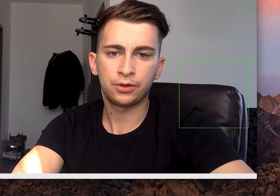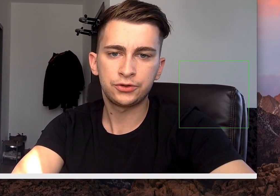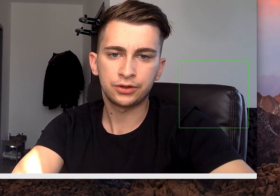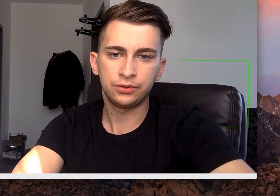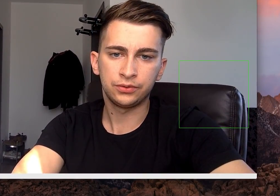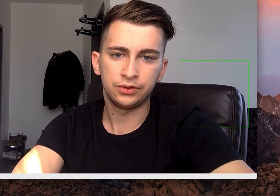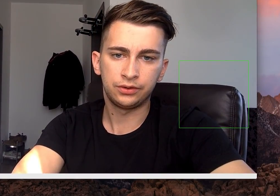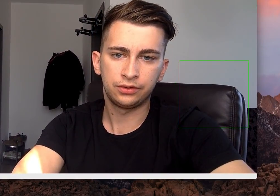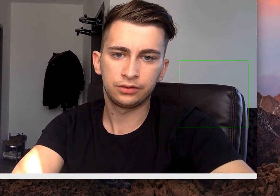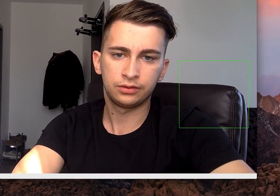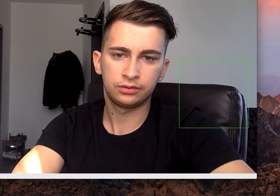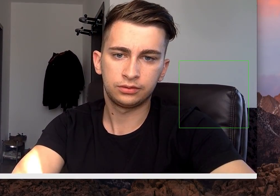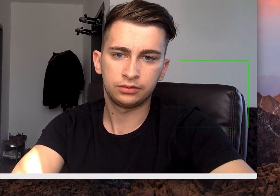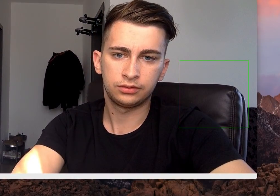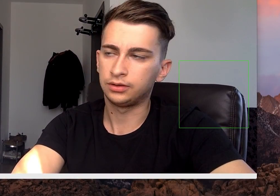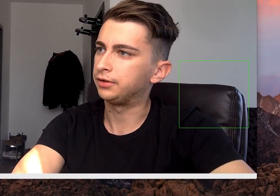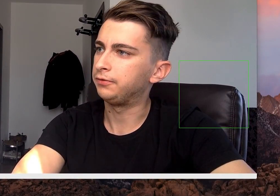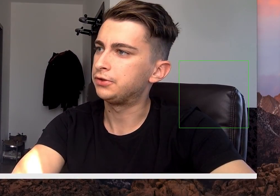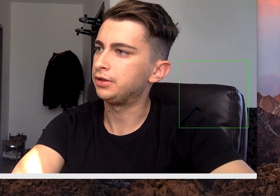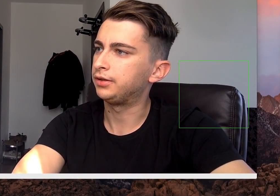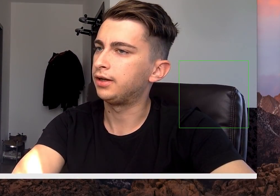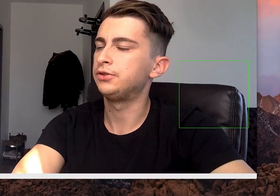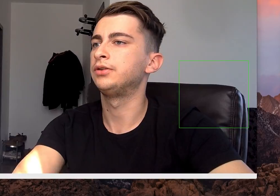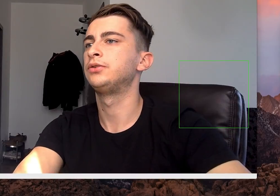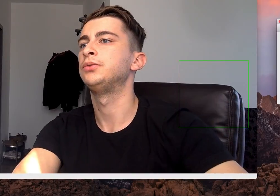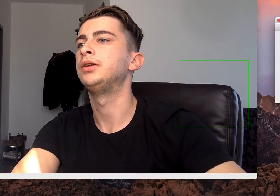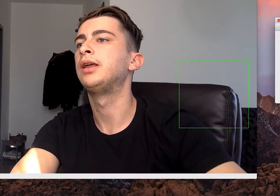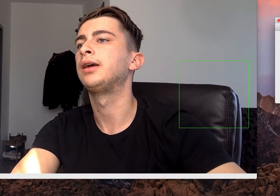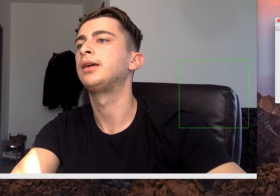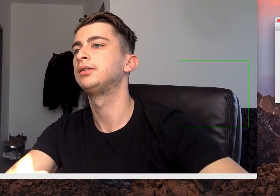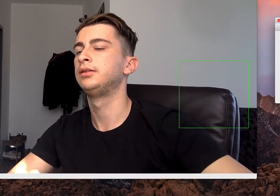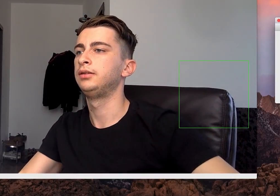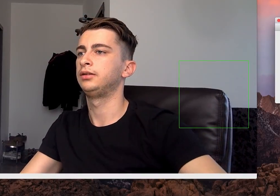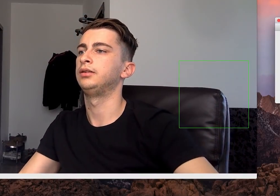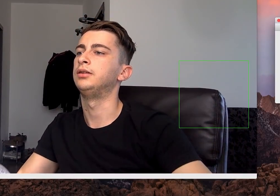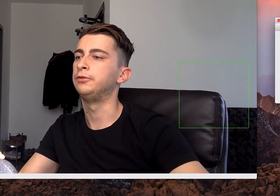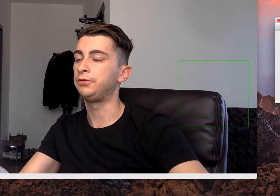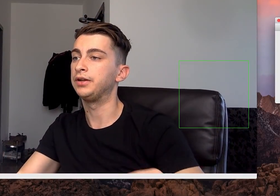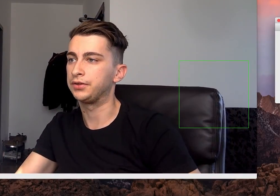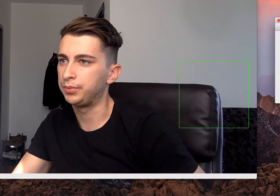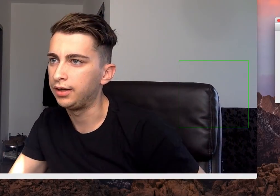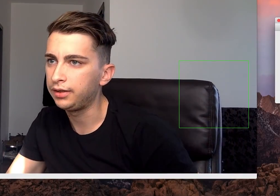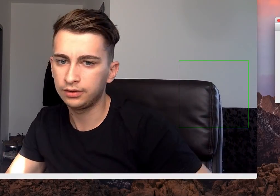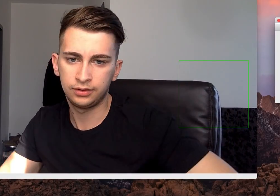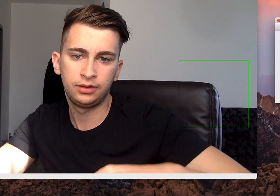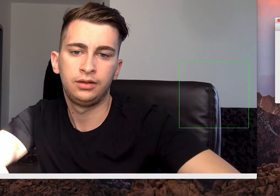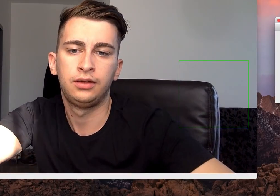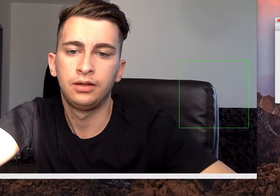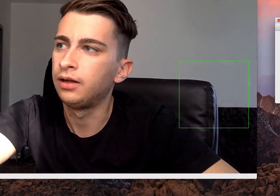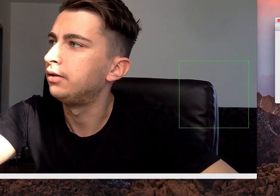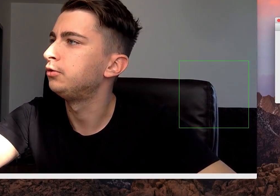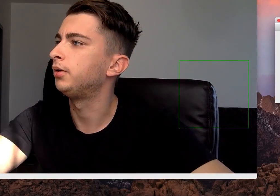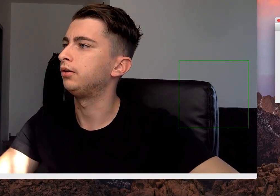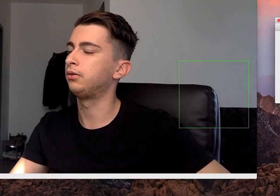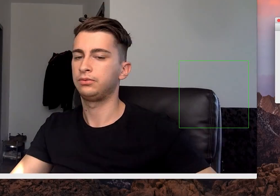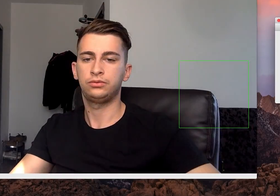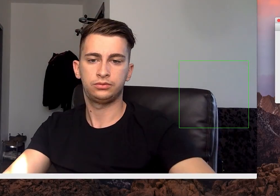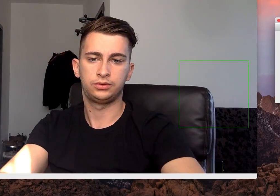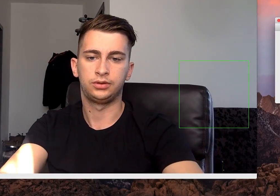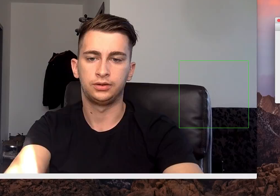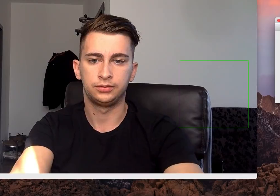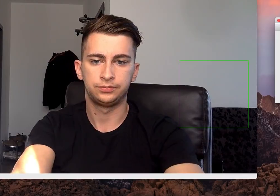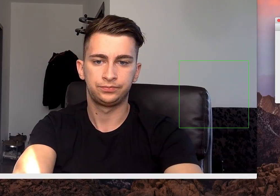Okay, the project uses artificial intelligence to detect finger spelling, as you may